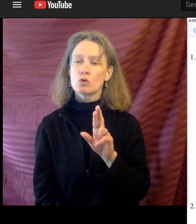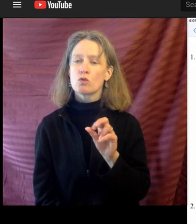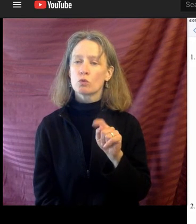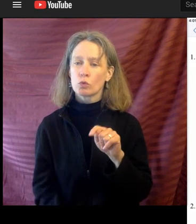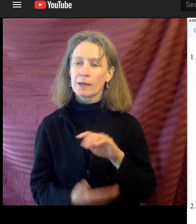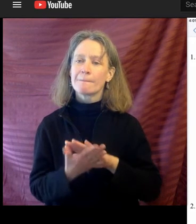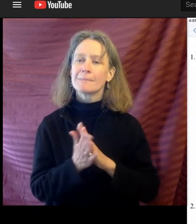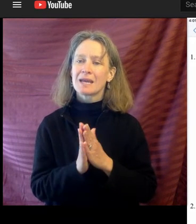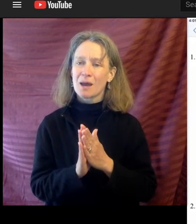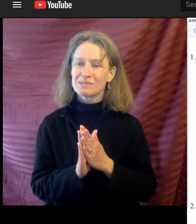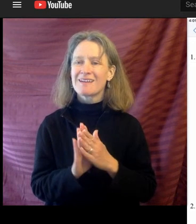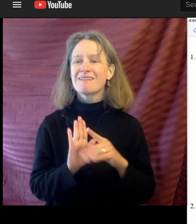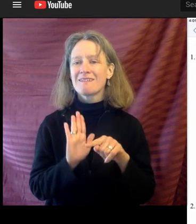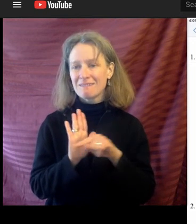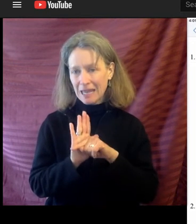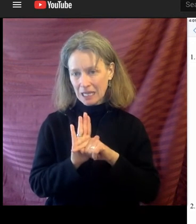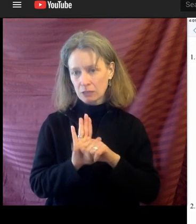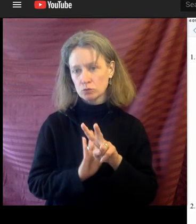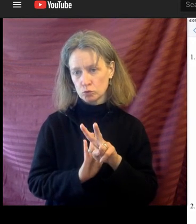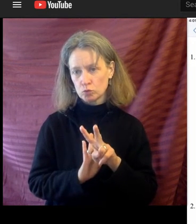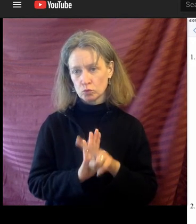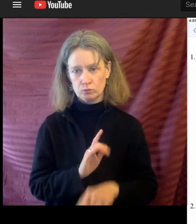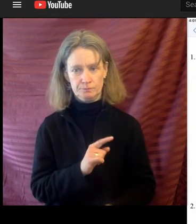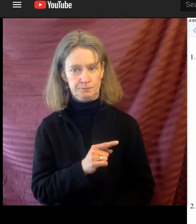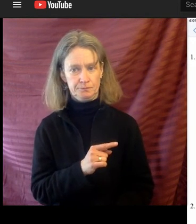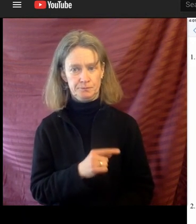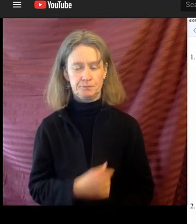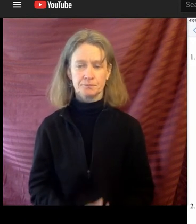be -2.